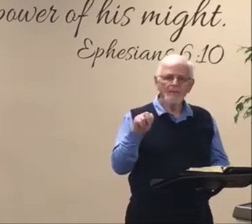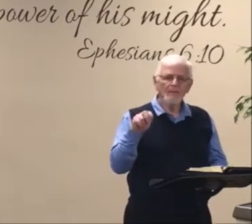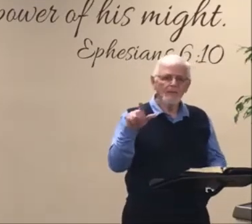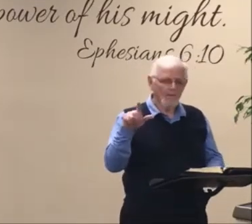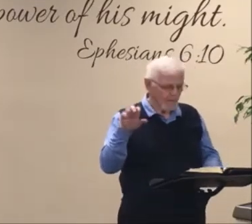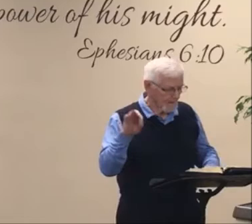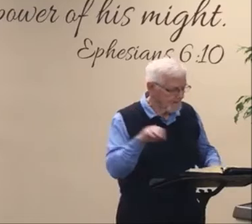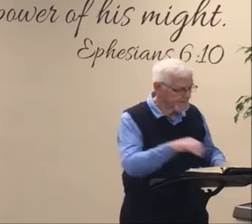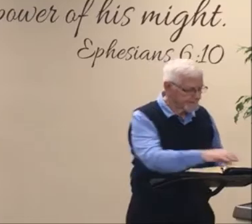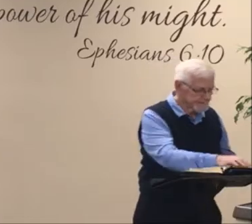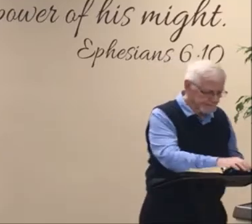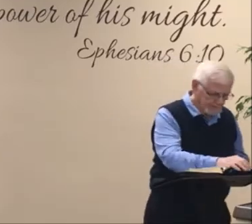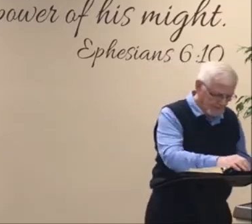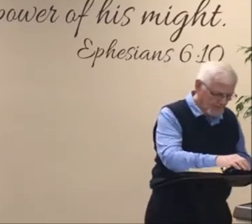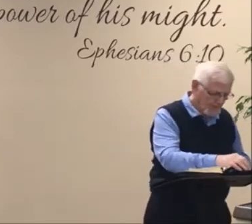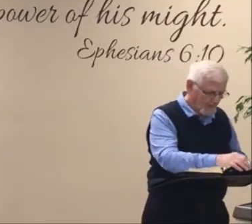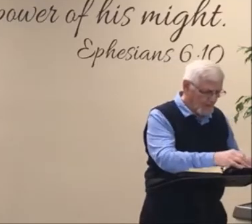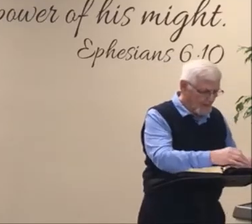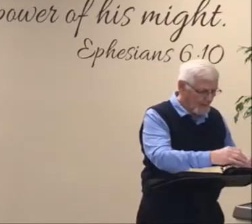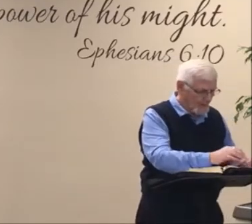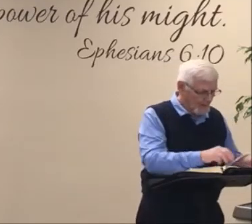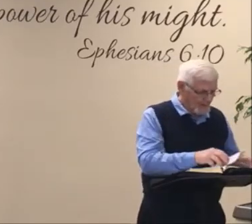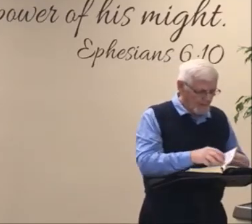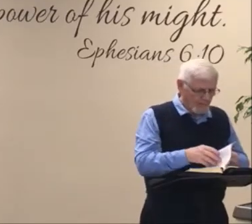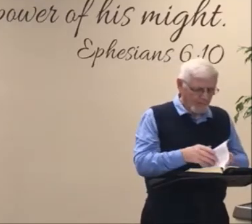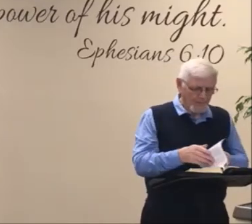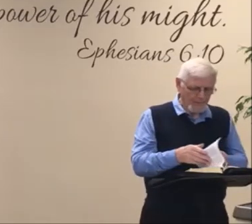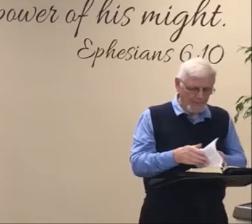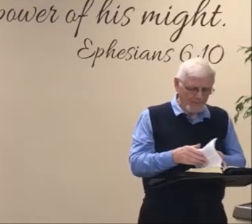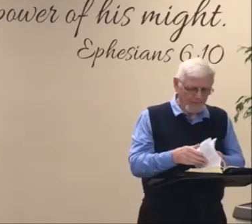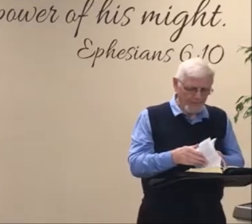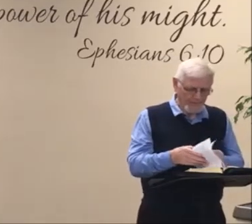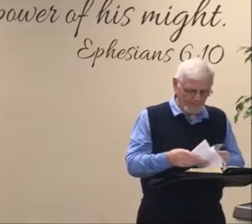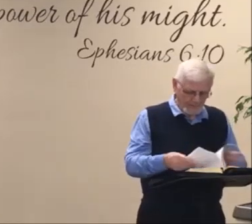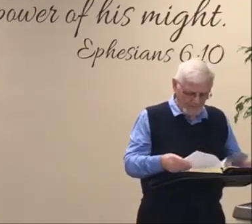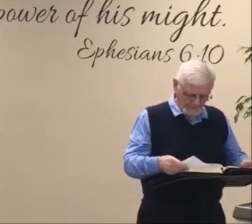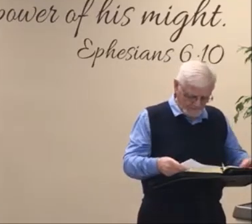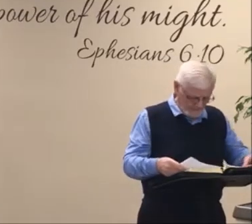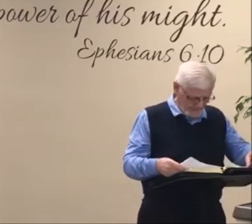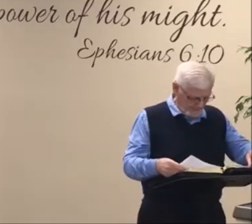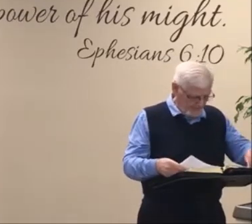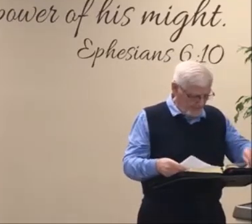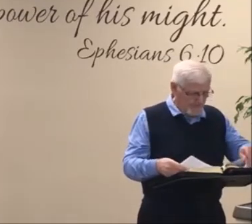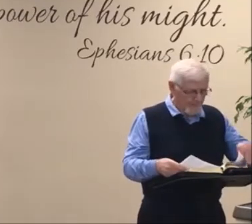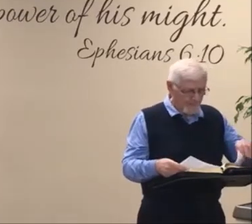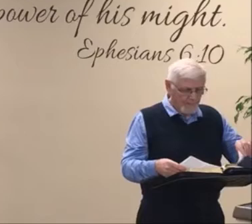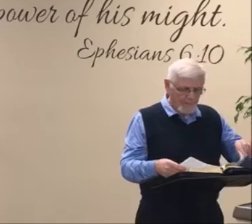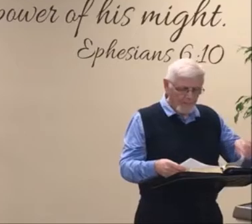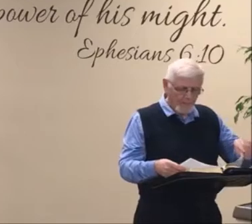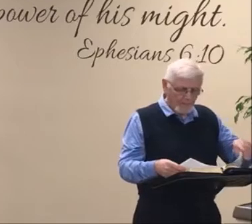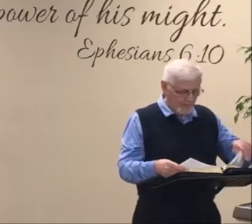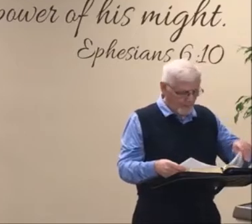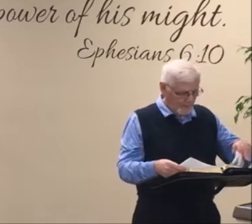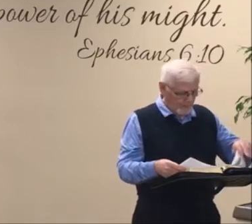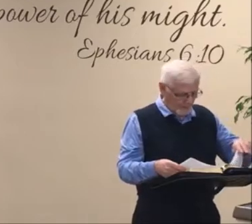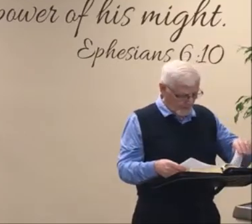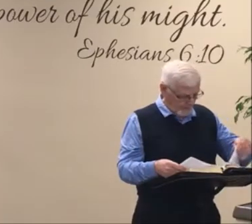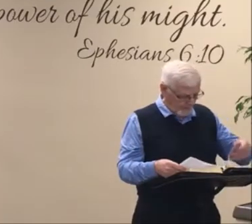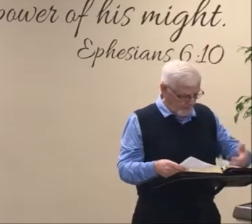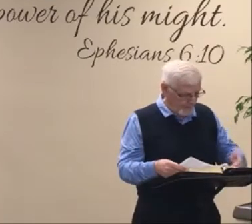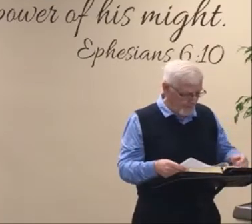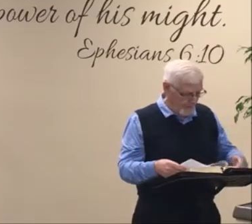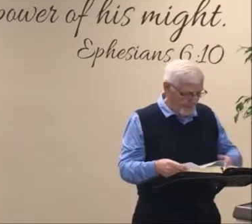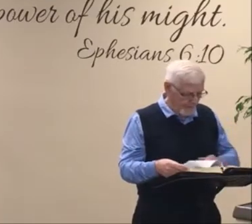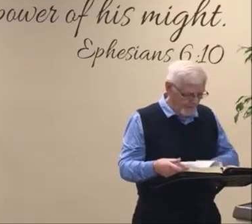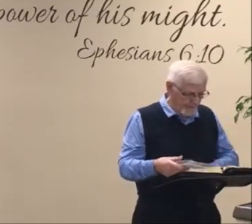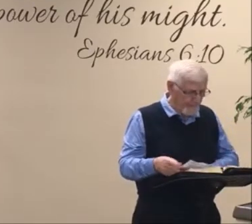29. We're going over the book of Genesis, and I sound awfully loud in here, Joey. We're going over the book of Genesis, coming through the life